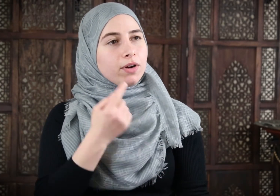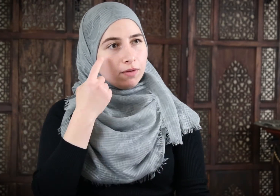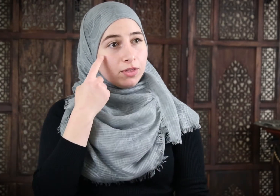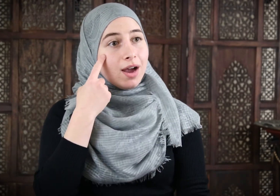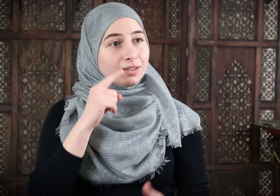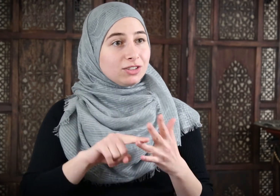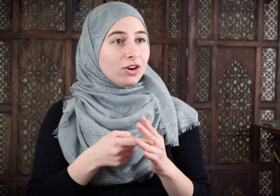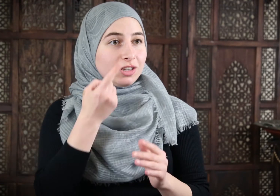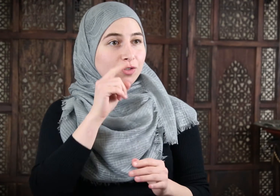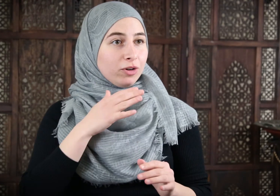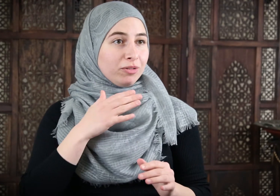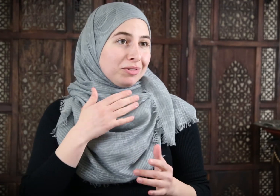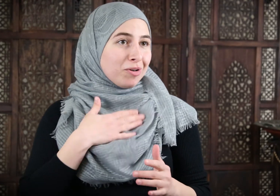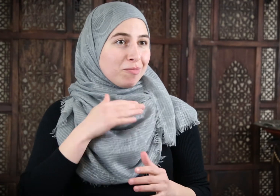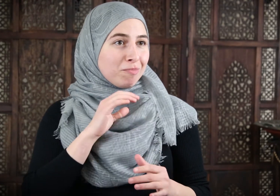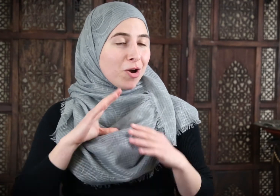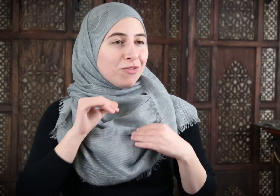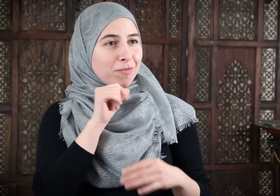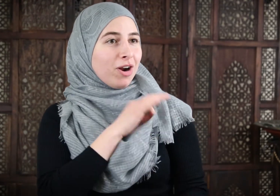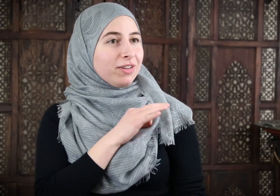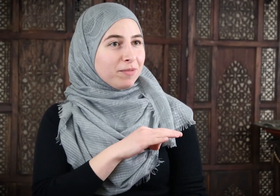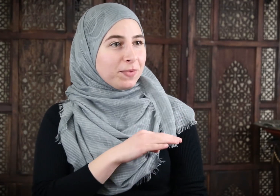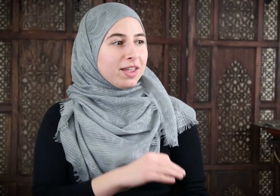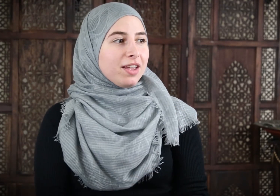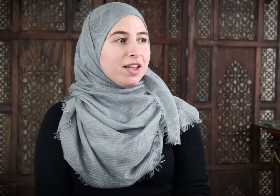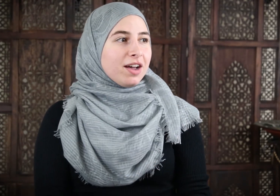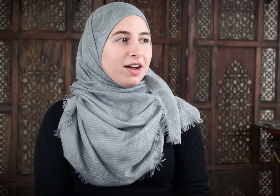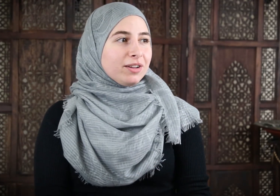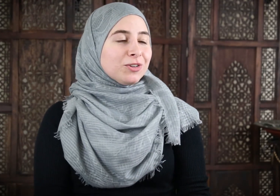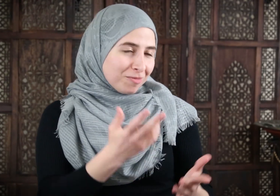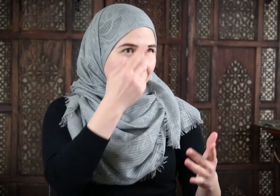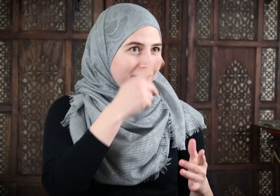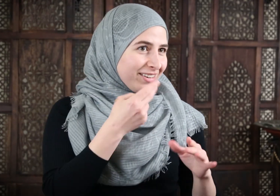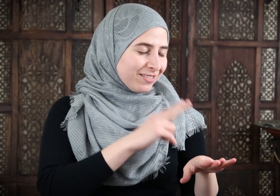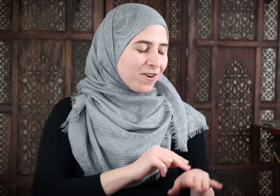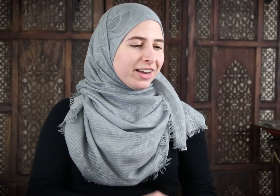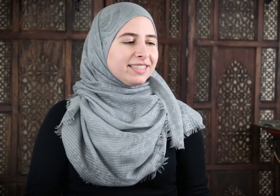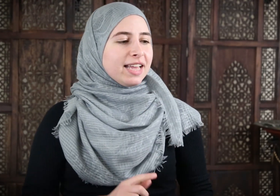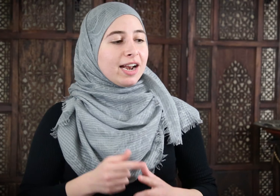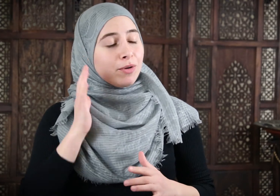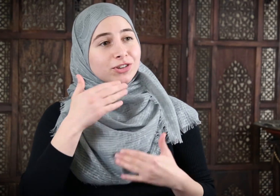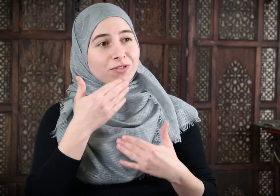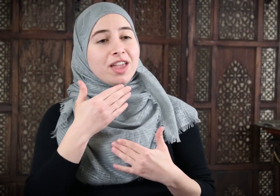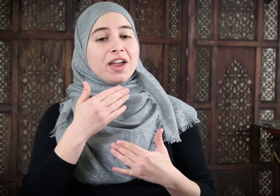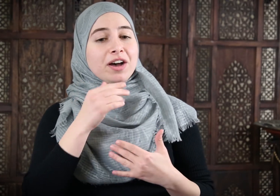have thought to start this for, my own nonprofit. So my parents, of course, and then I would also thank